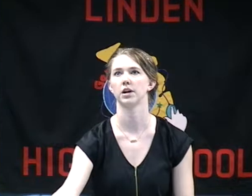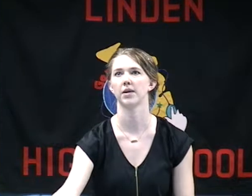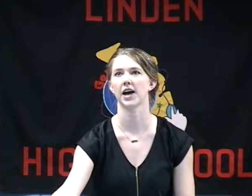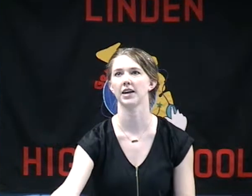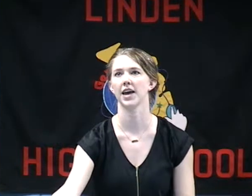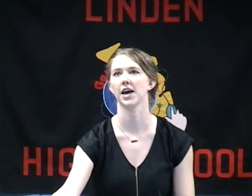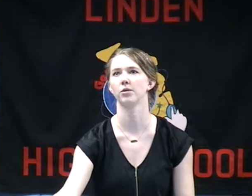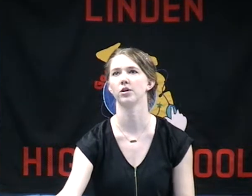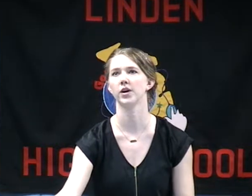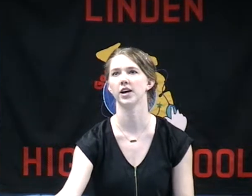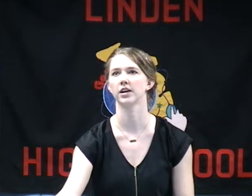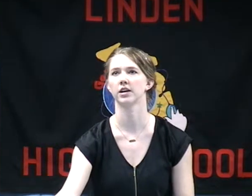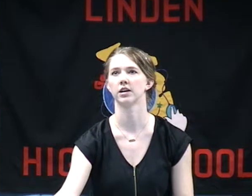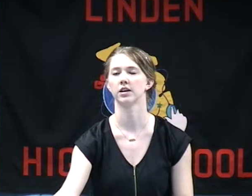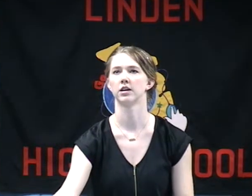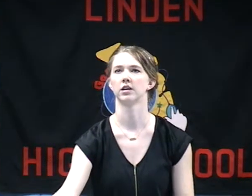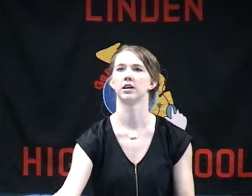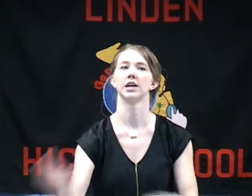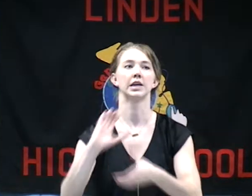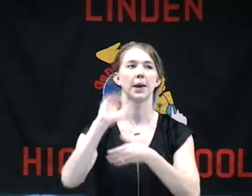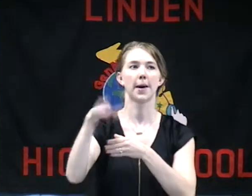pick on Cam real quick.